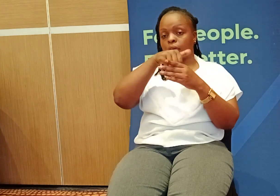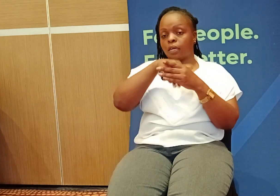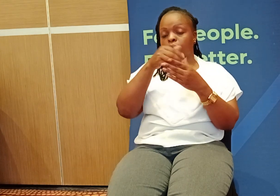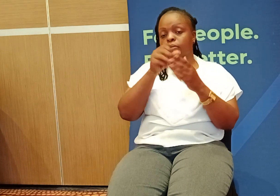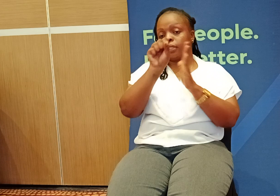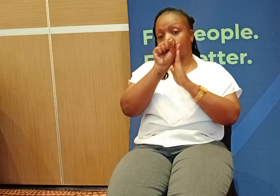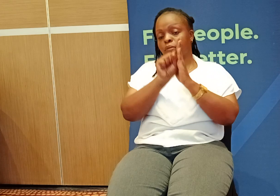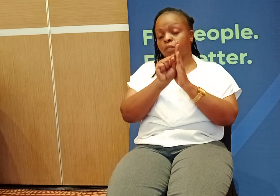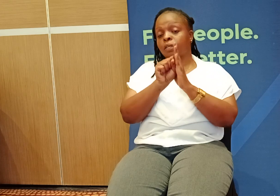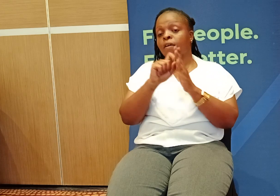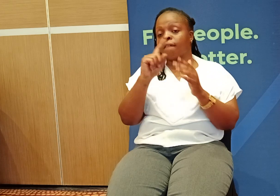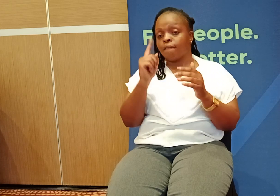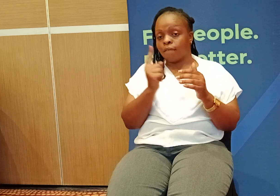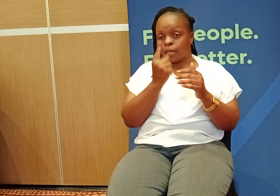Let me first just explain,